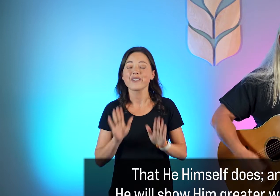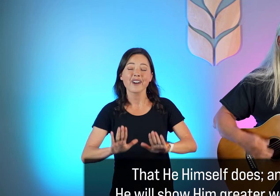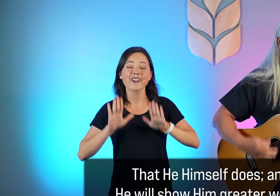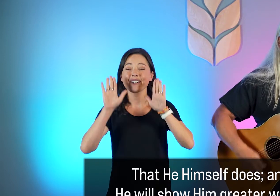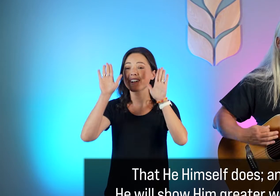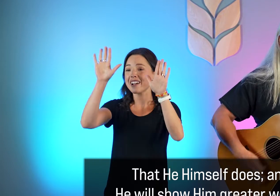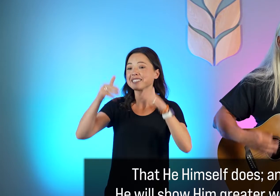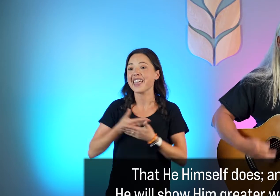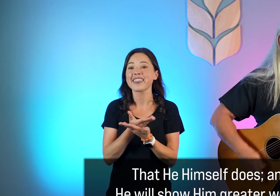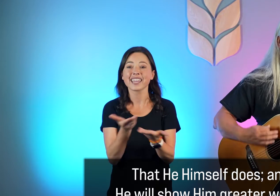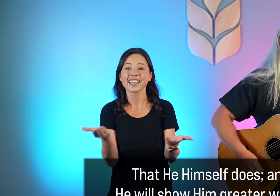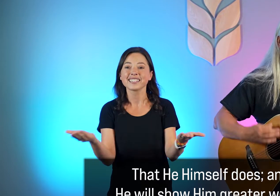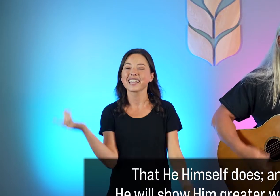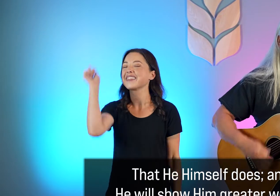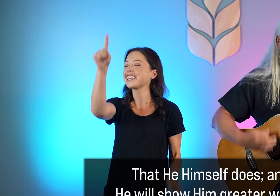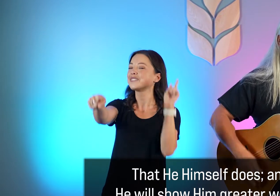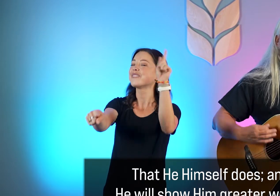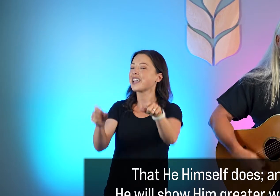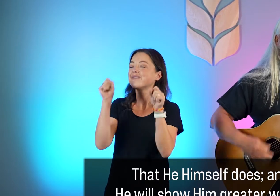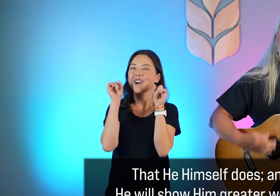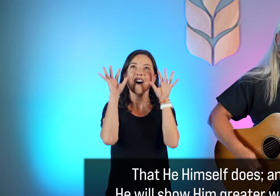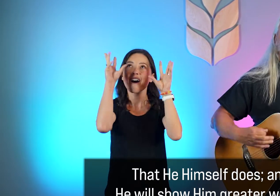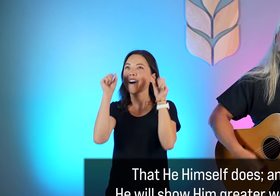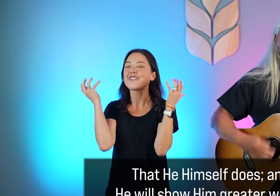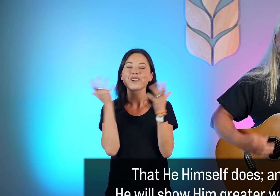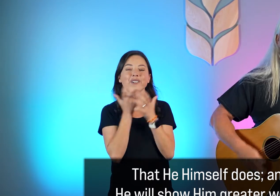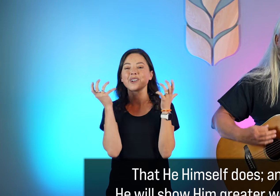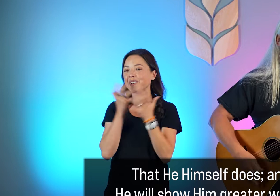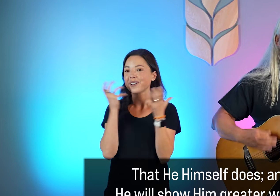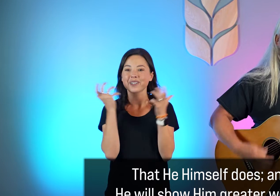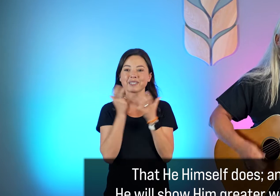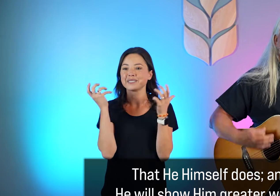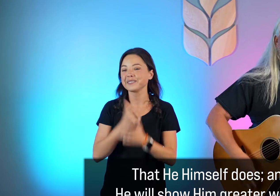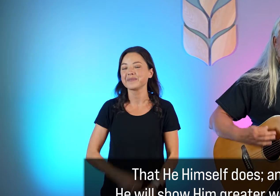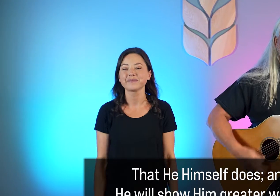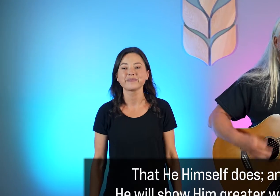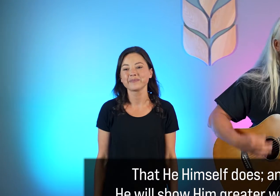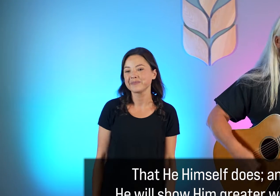greater works than these, that you may marvel.